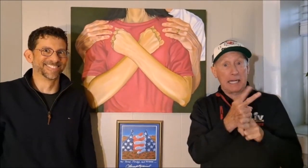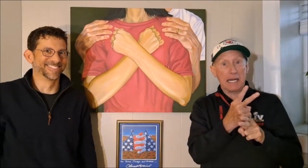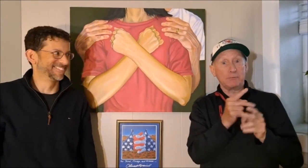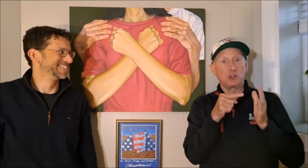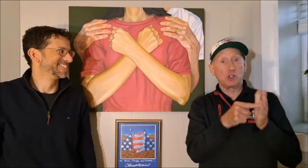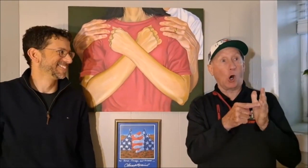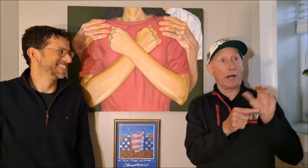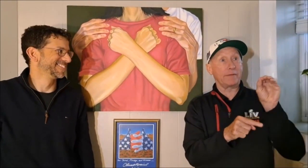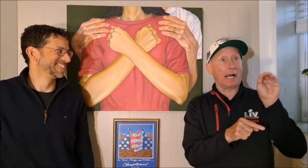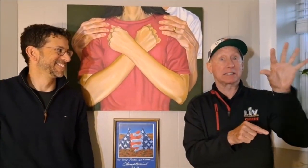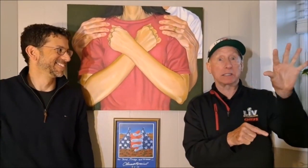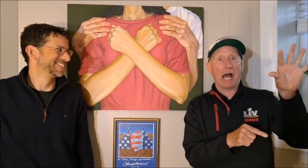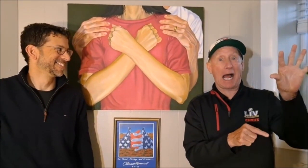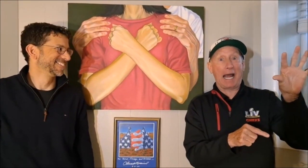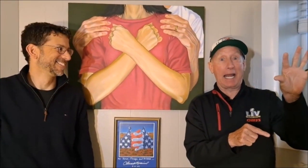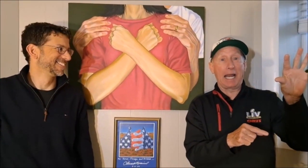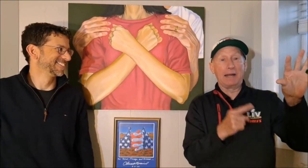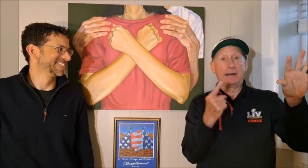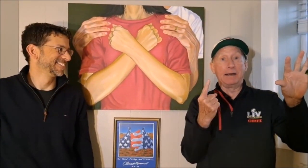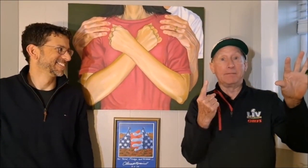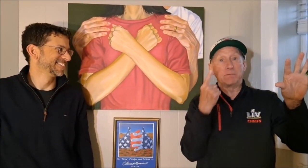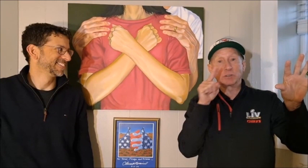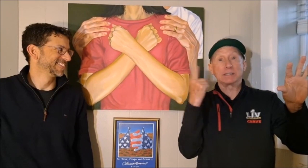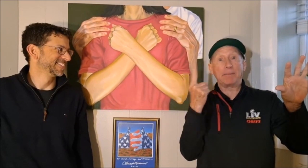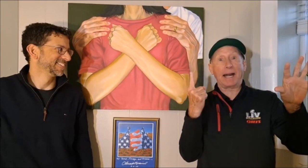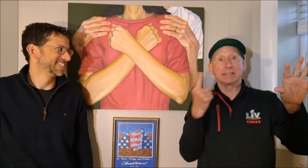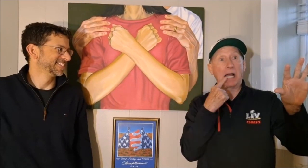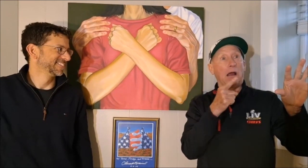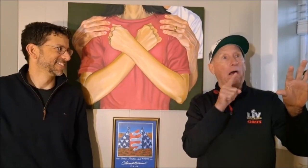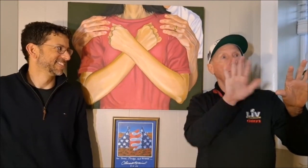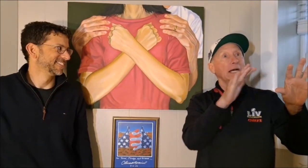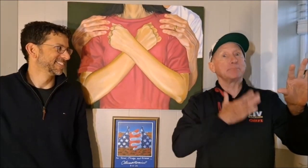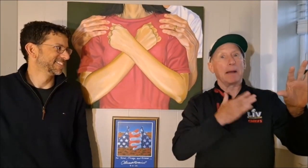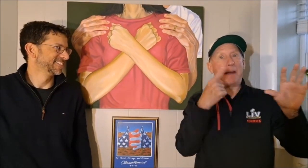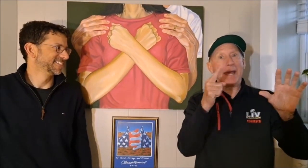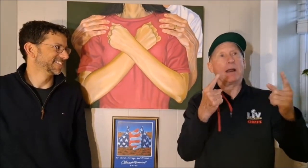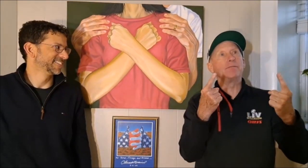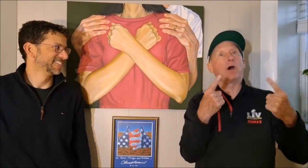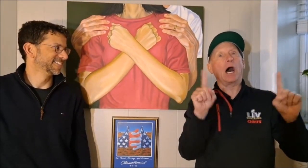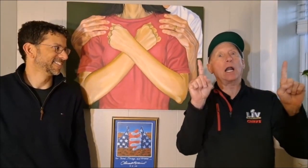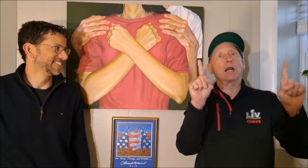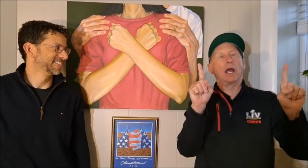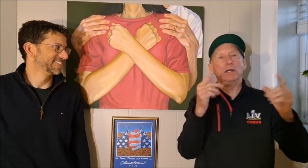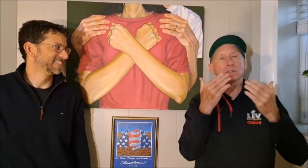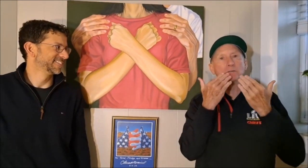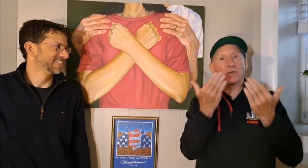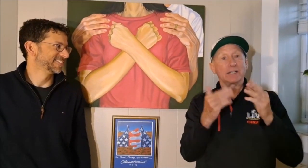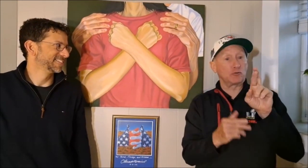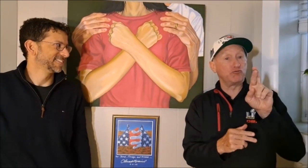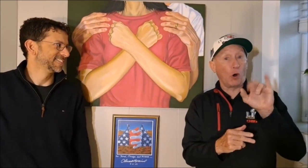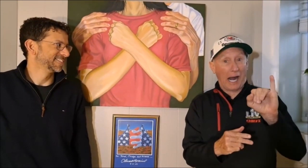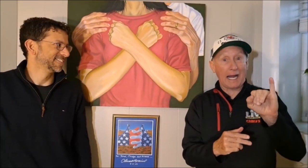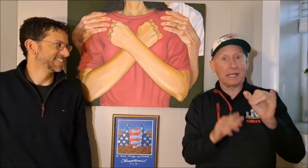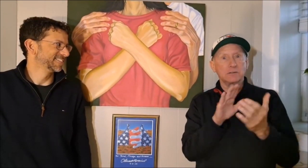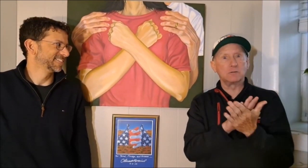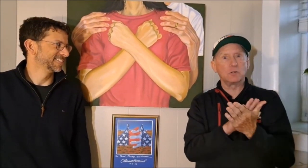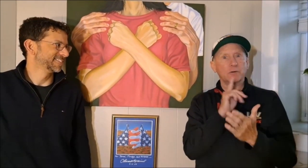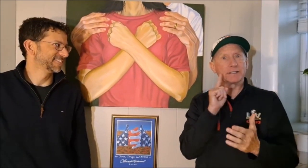keep showing that sign for somebody to say, that's my painting, finally. So thank you, Rhode Island School for the